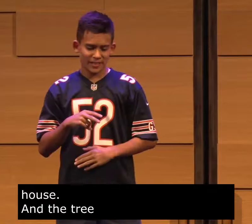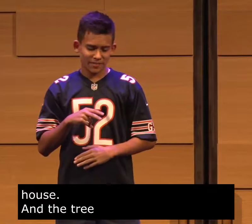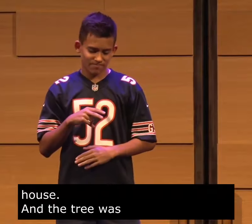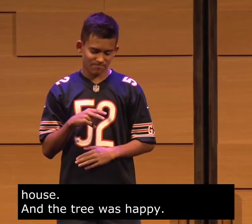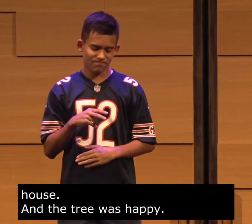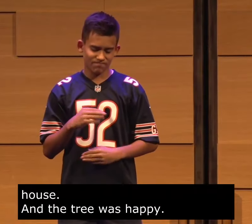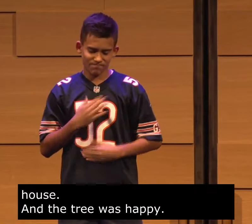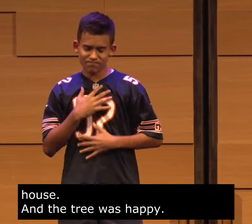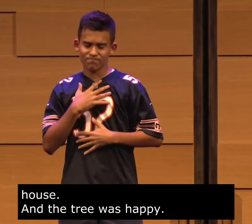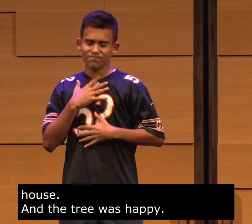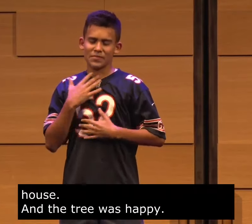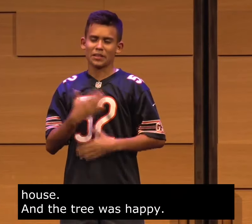And the tree was happy.